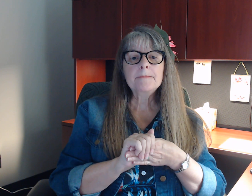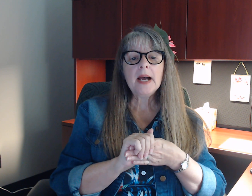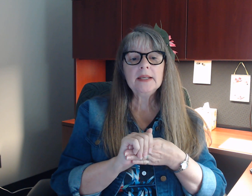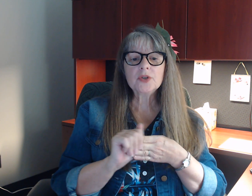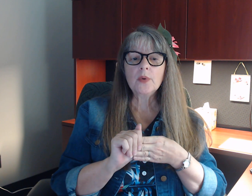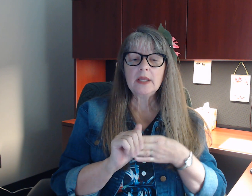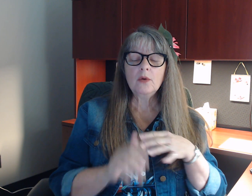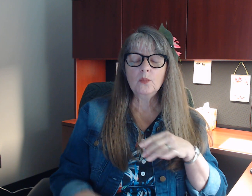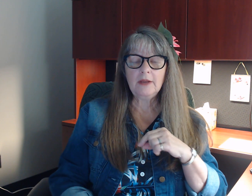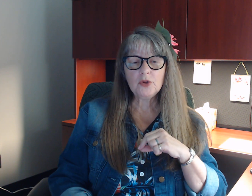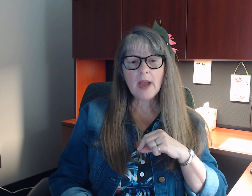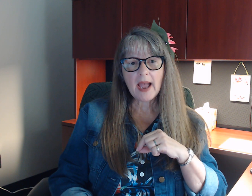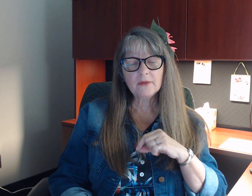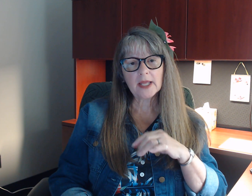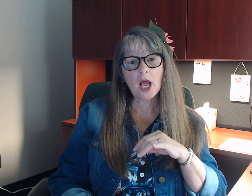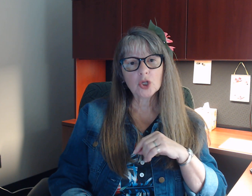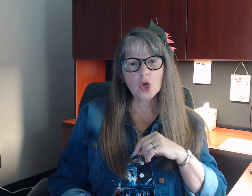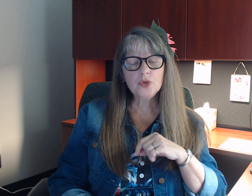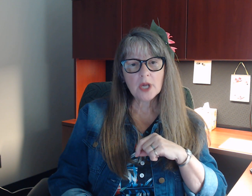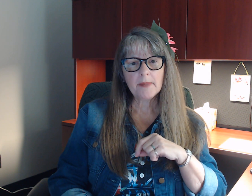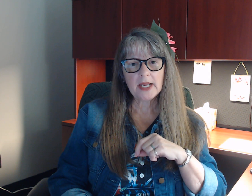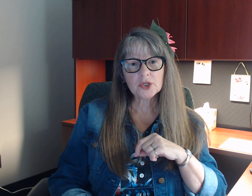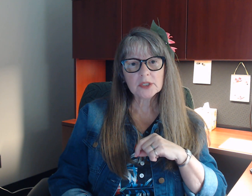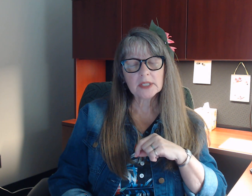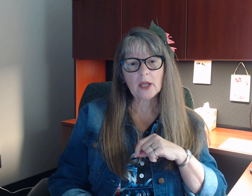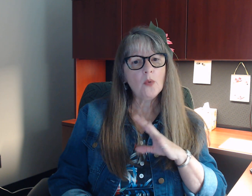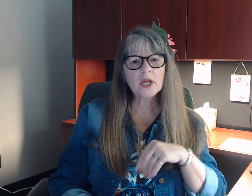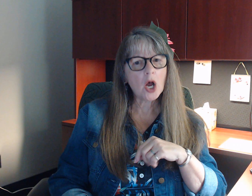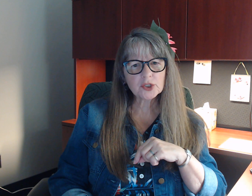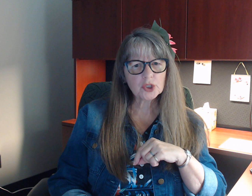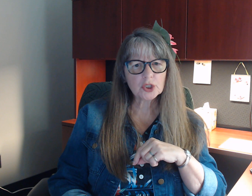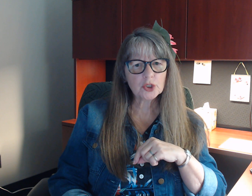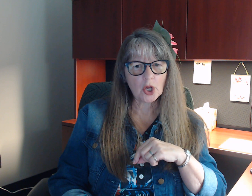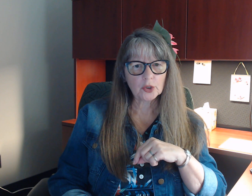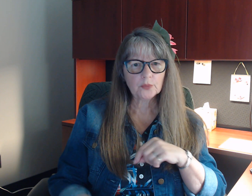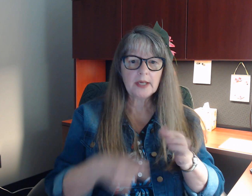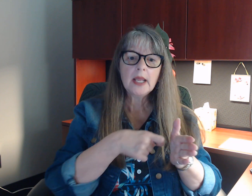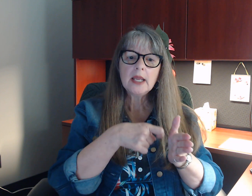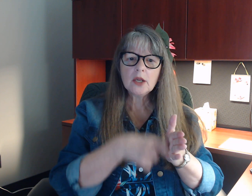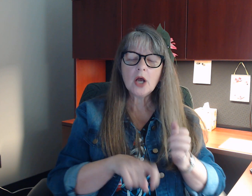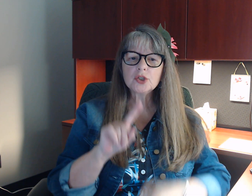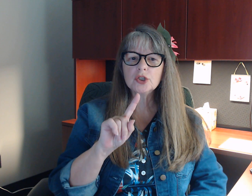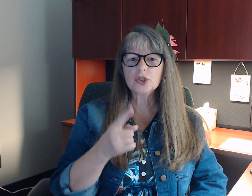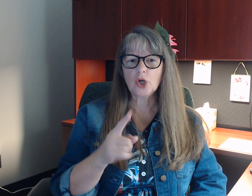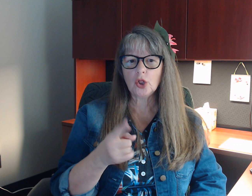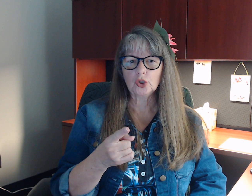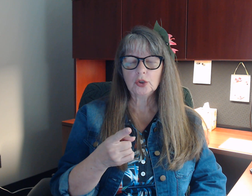But so if you have like low denominations, like, oh, it costs just $1, right? It costs just $1.